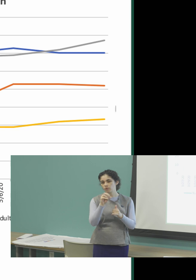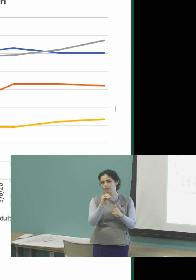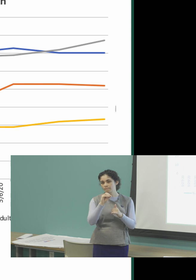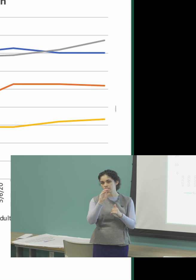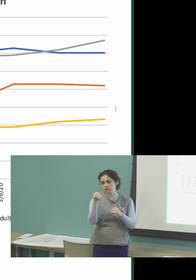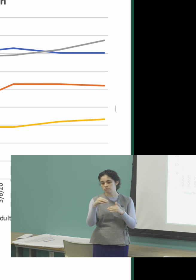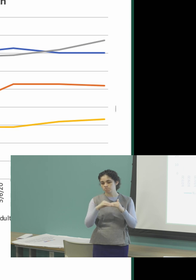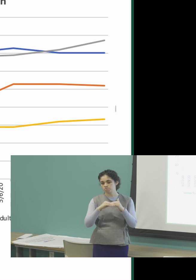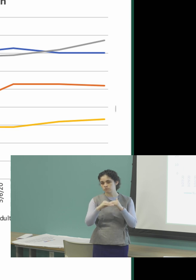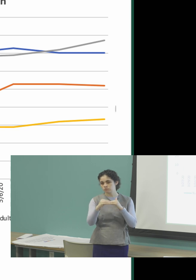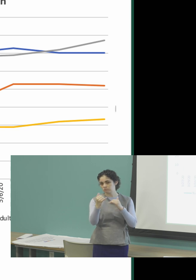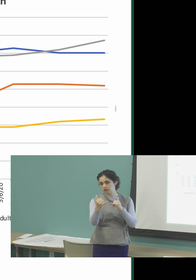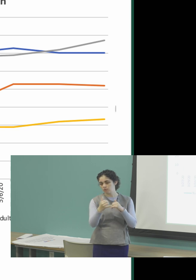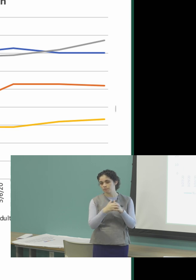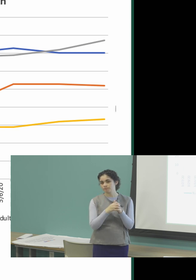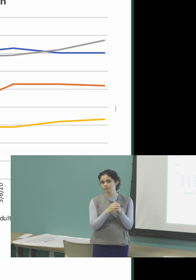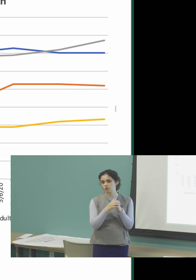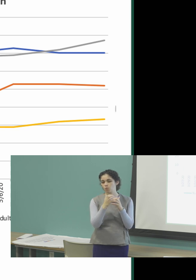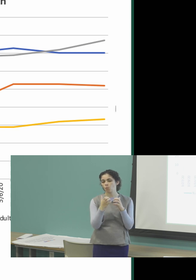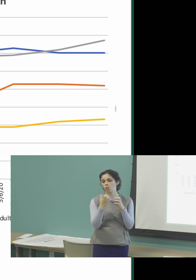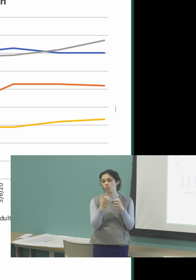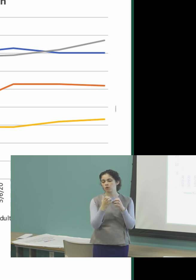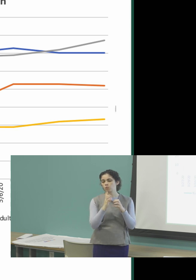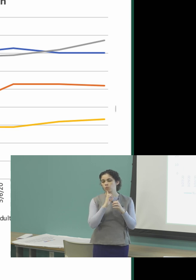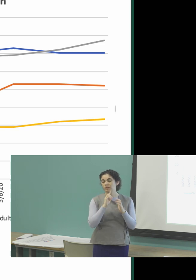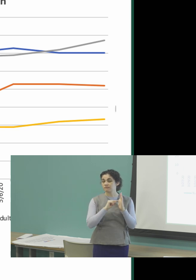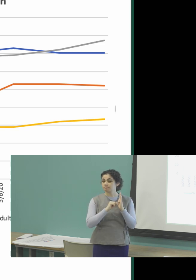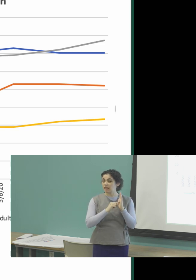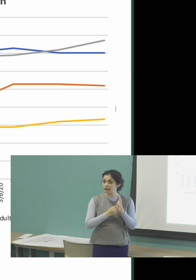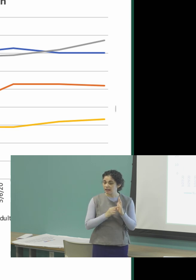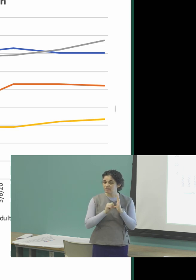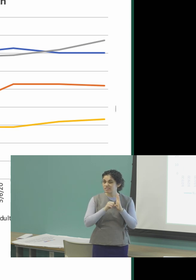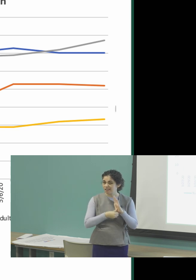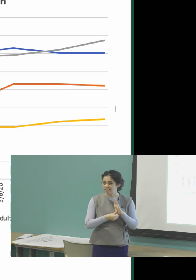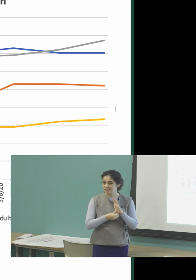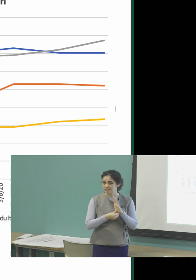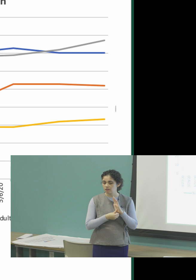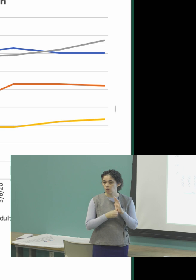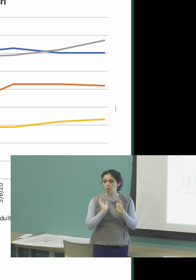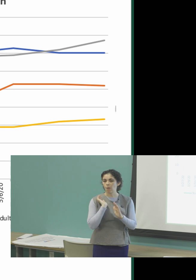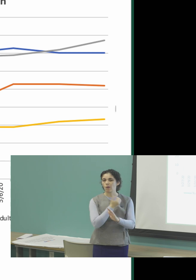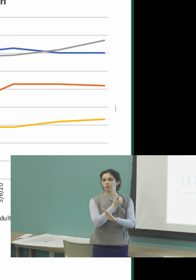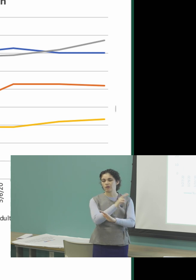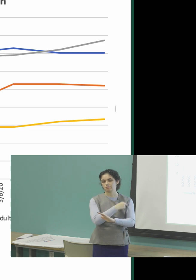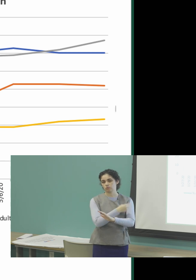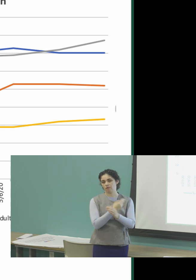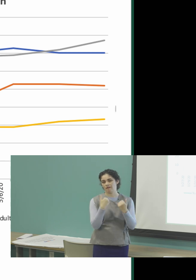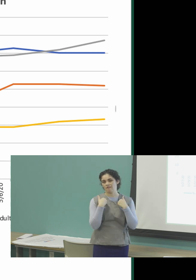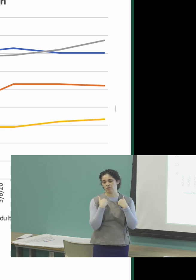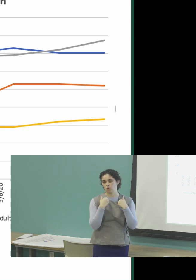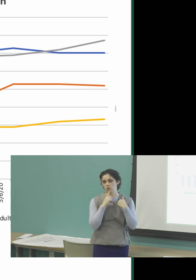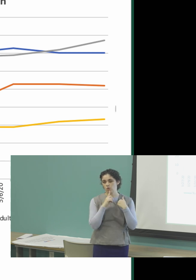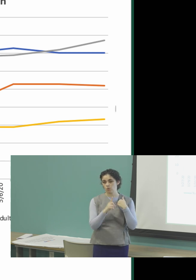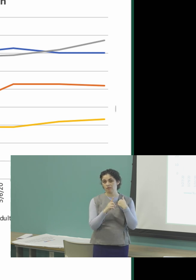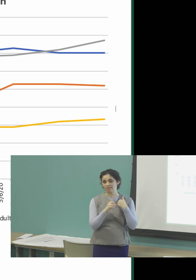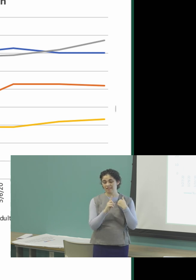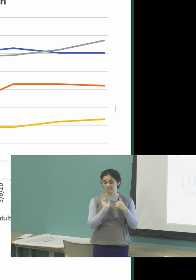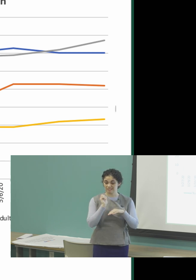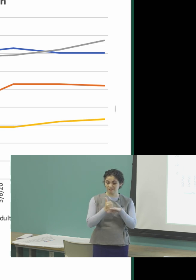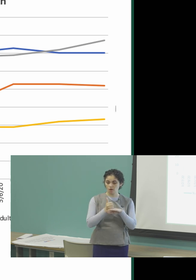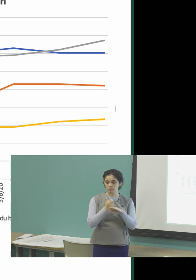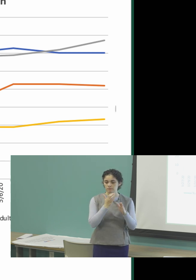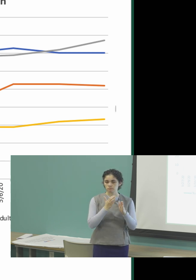then. I do want to really emphasize that our hospitals have surge capacity plans in